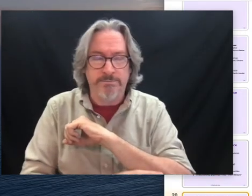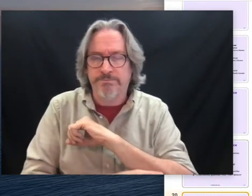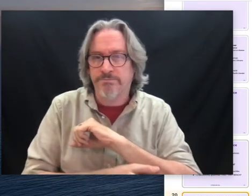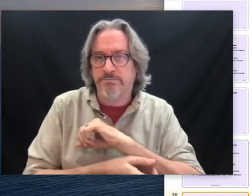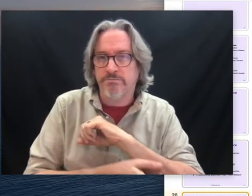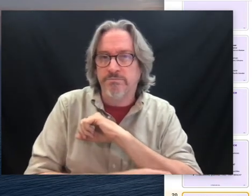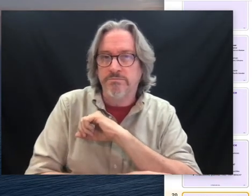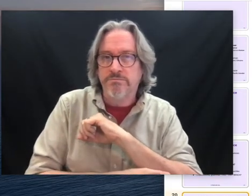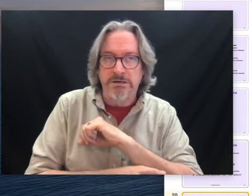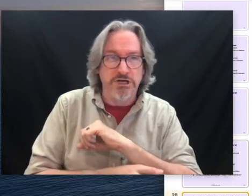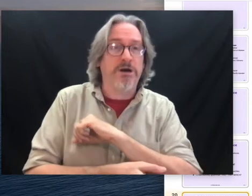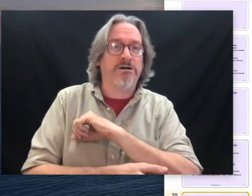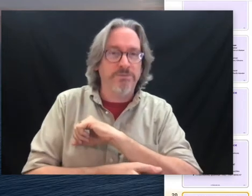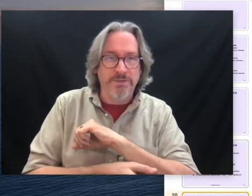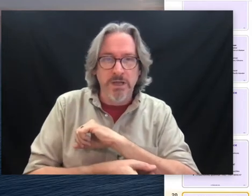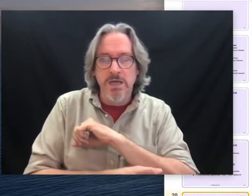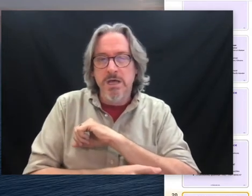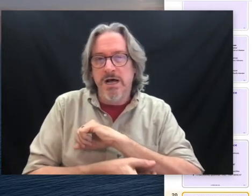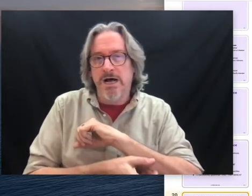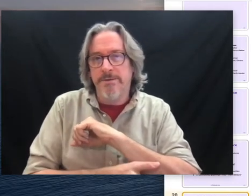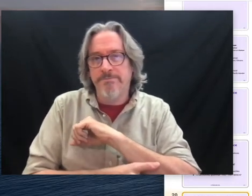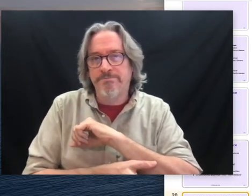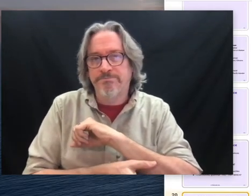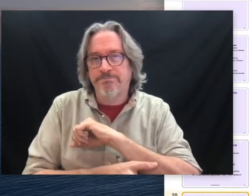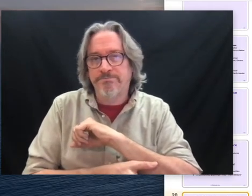that. Tomorrow.